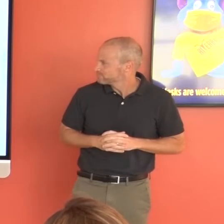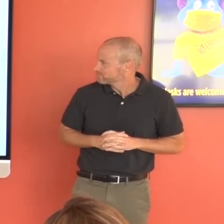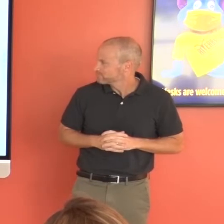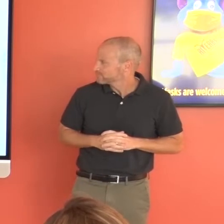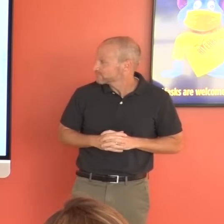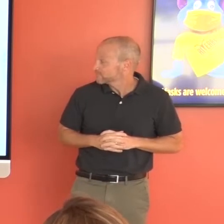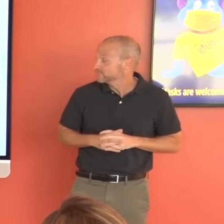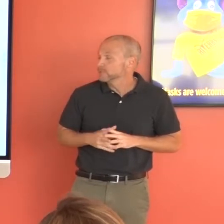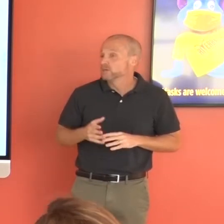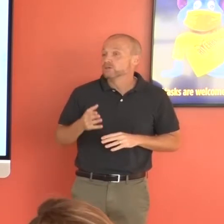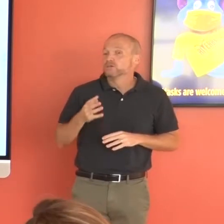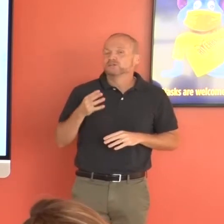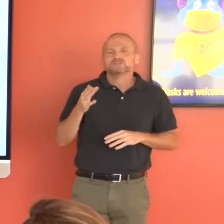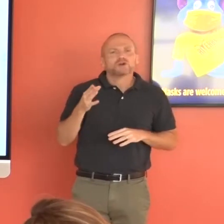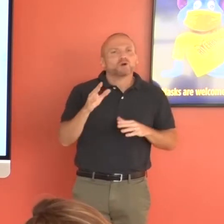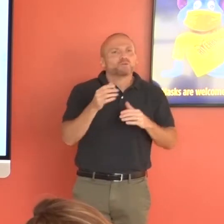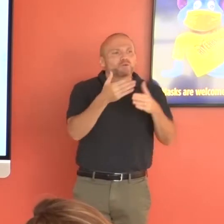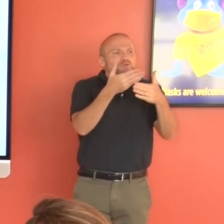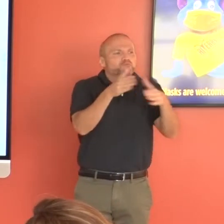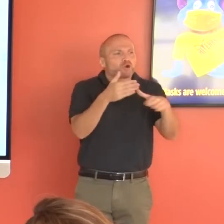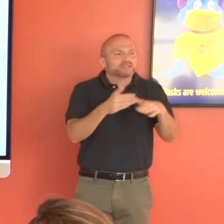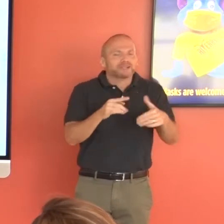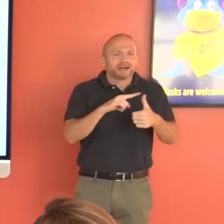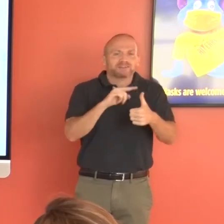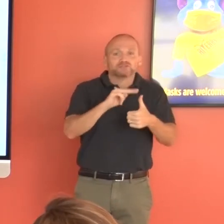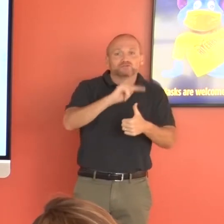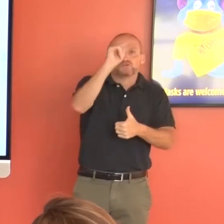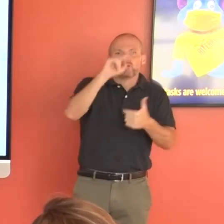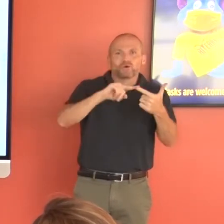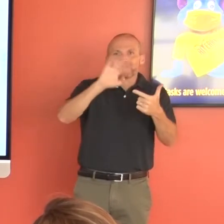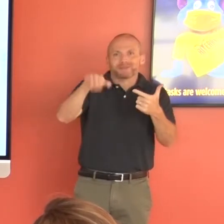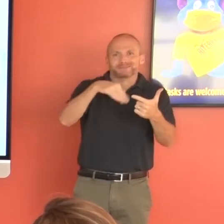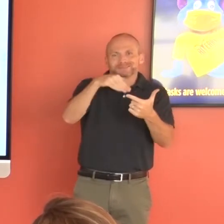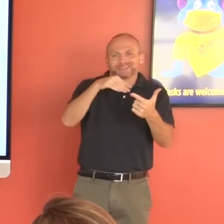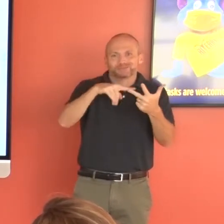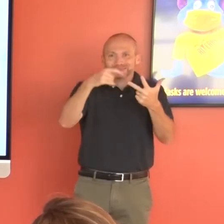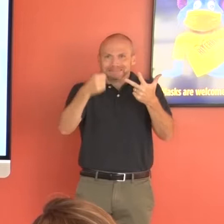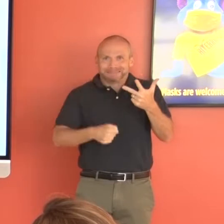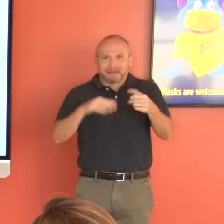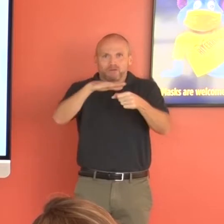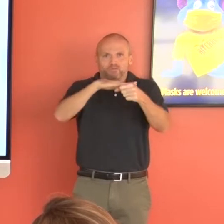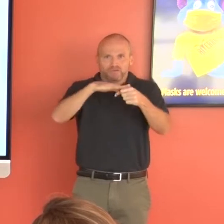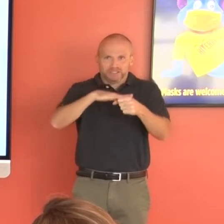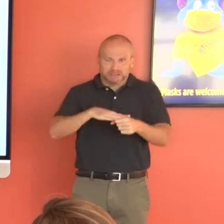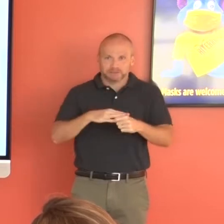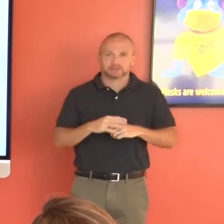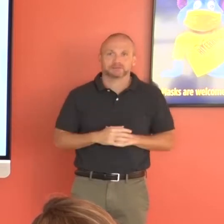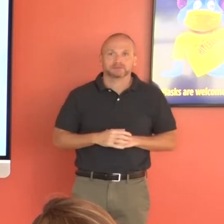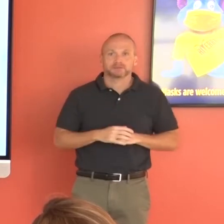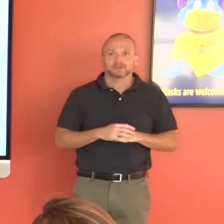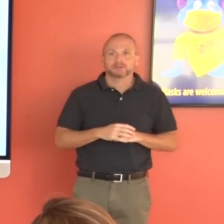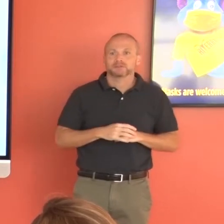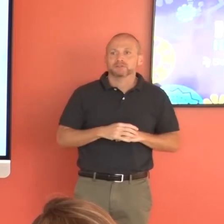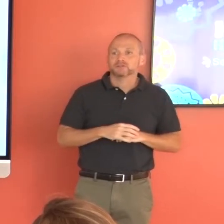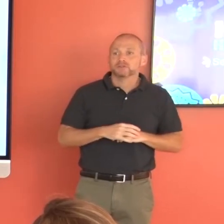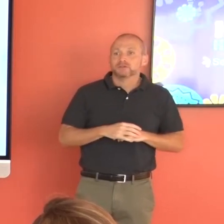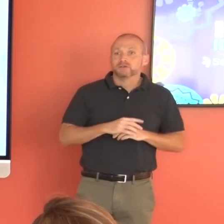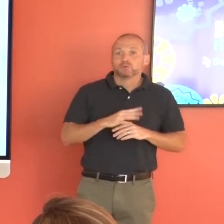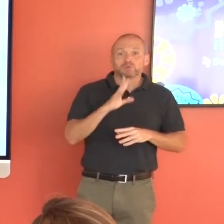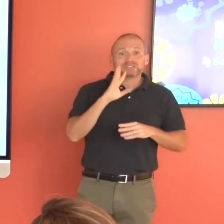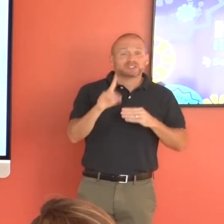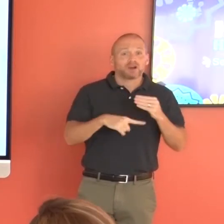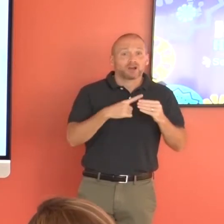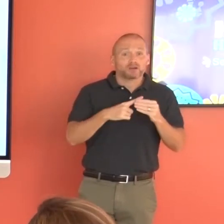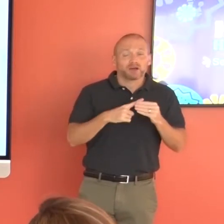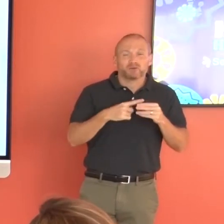So we kind of split it up between the North, Central, and South regions, and that's what we're trying to do, especially for when we talk about